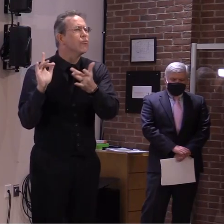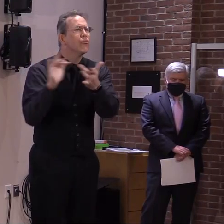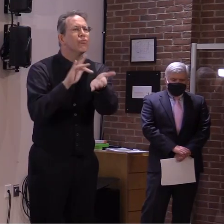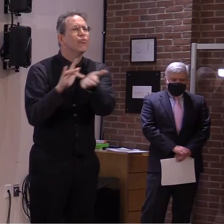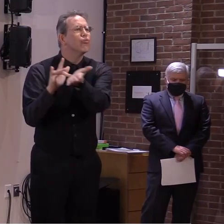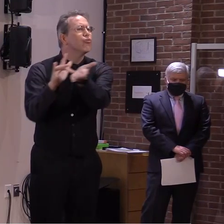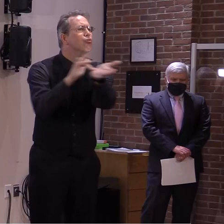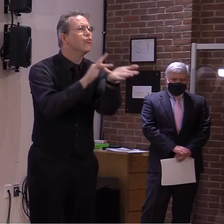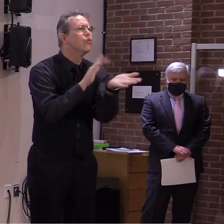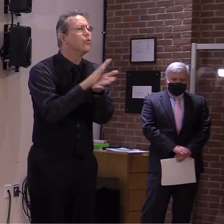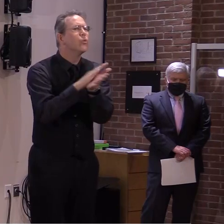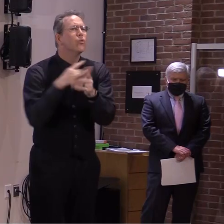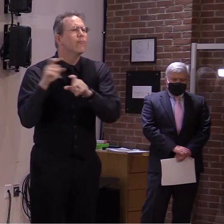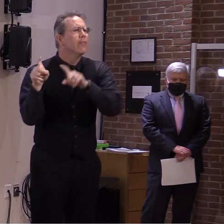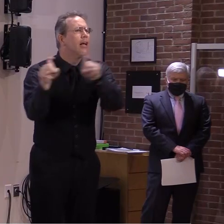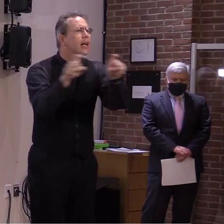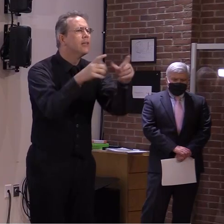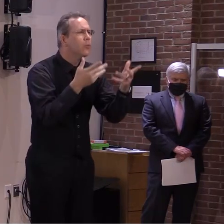we tested